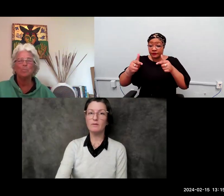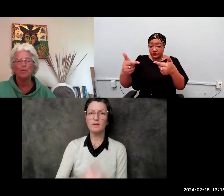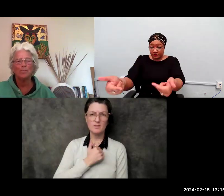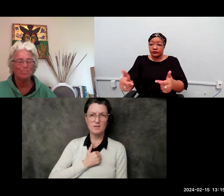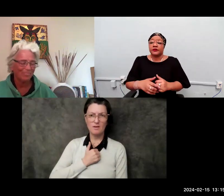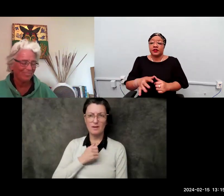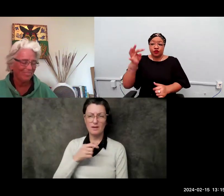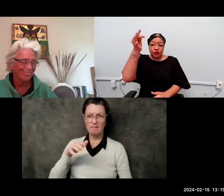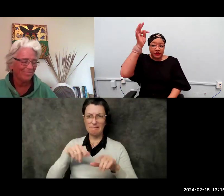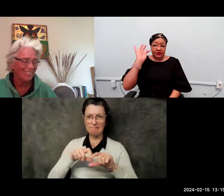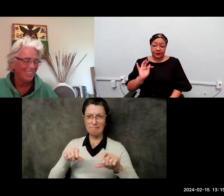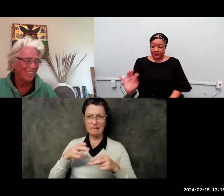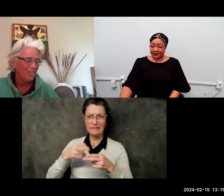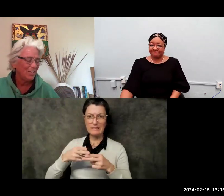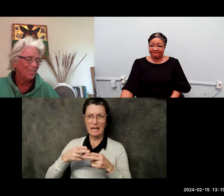to be spoken.